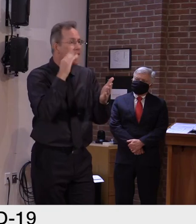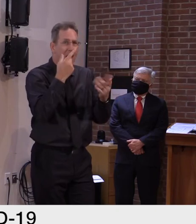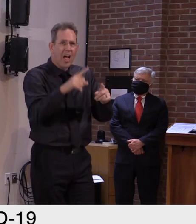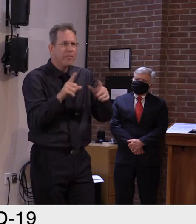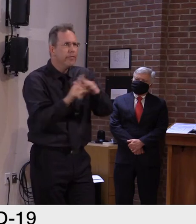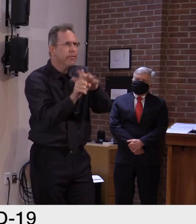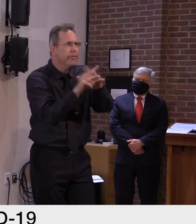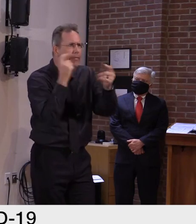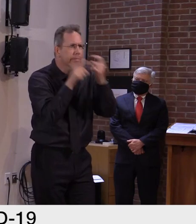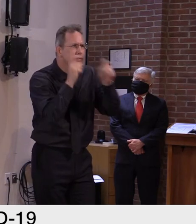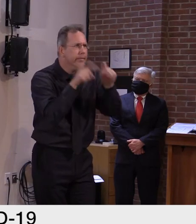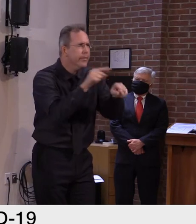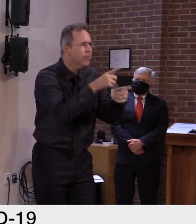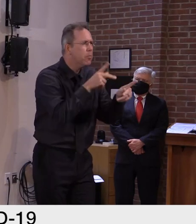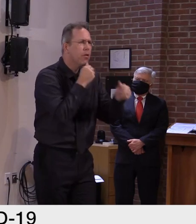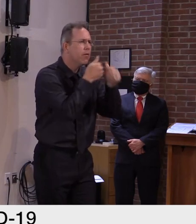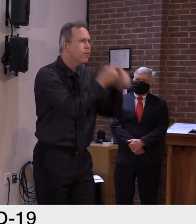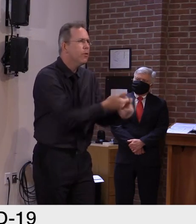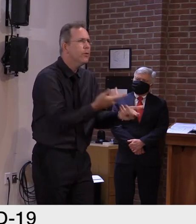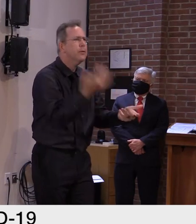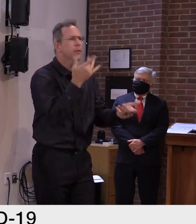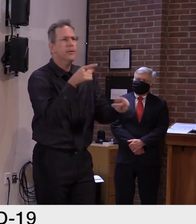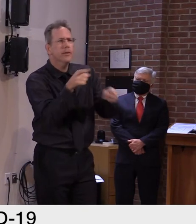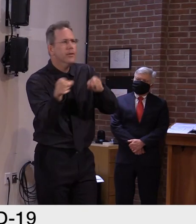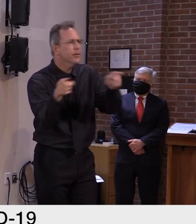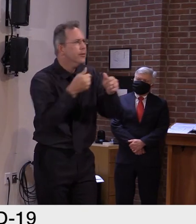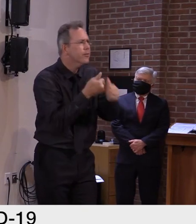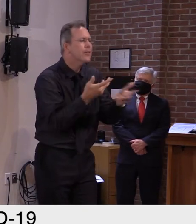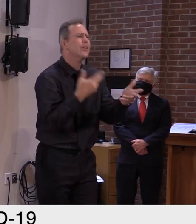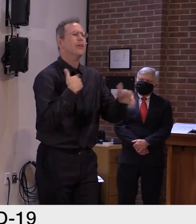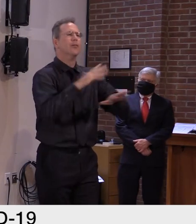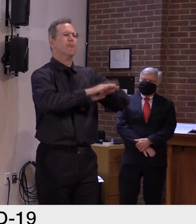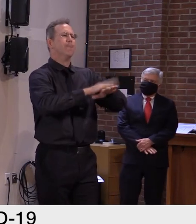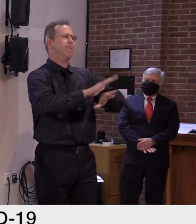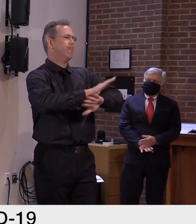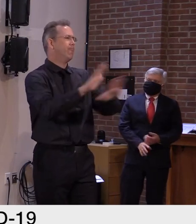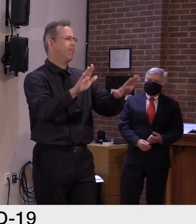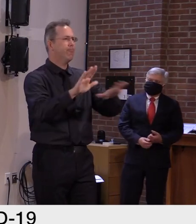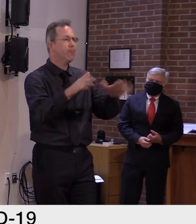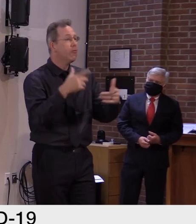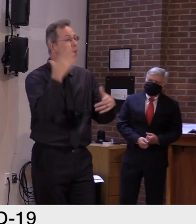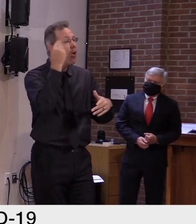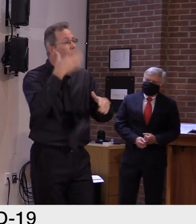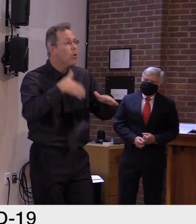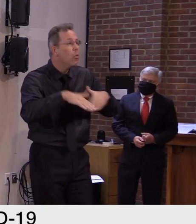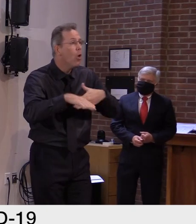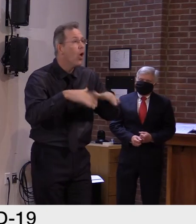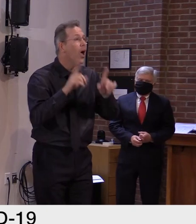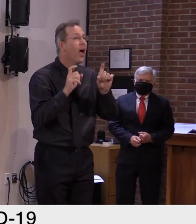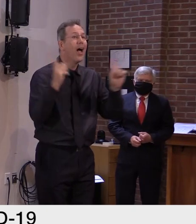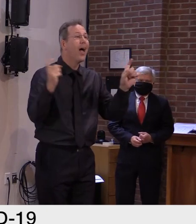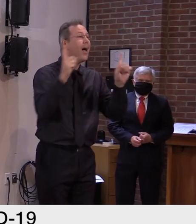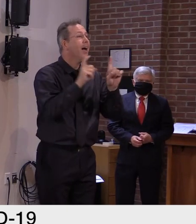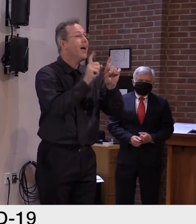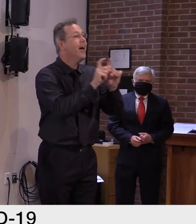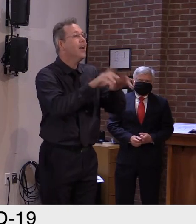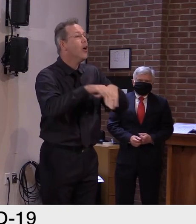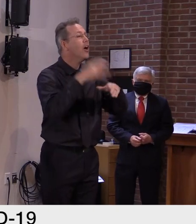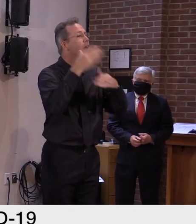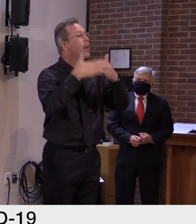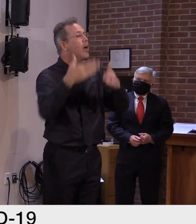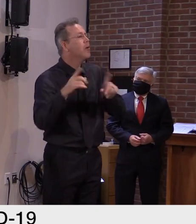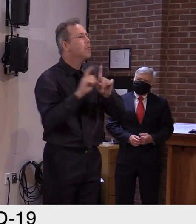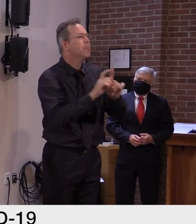point. You can go out for a walk, but you can't go out for a walk with your neighbor. If that makes sense. So this